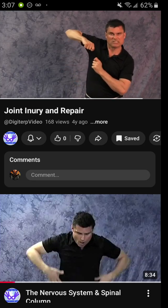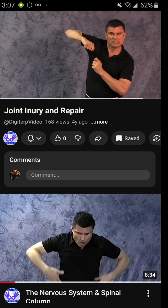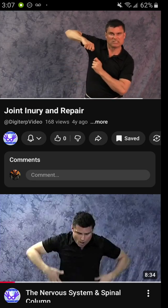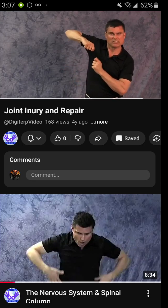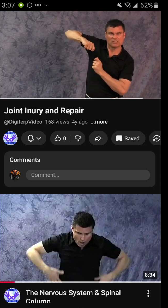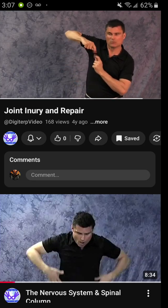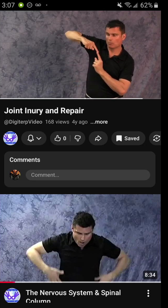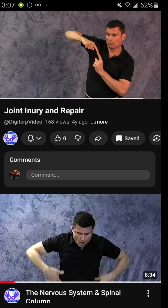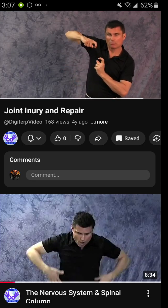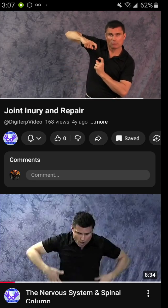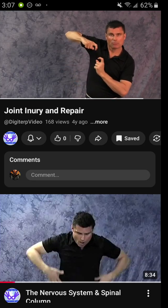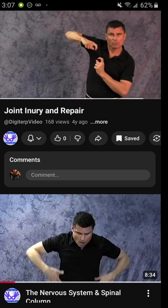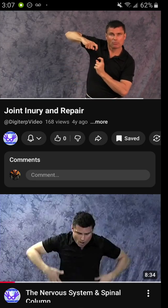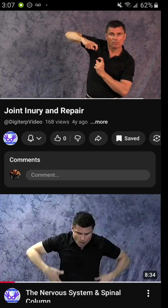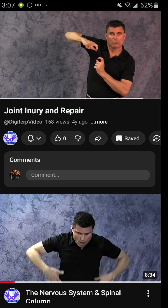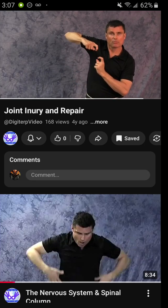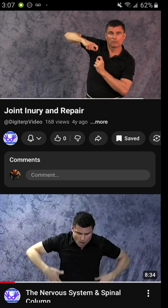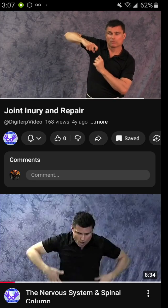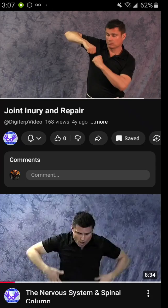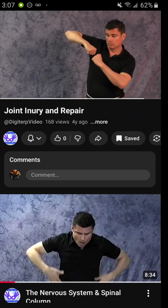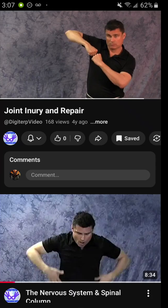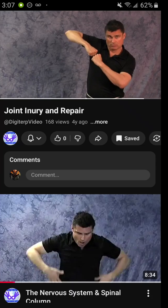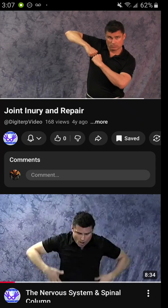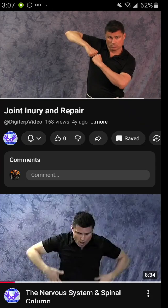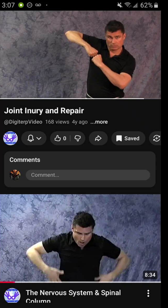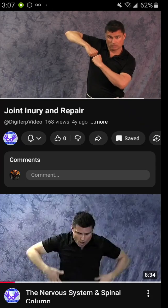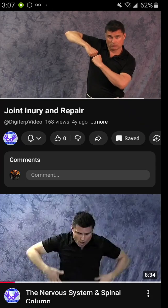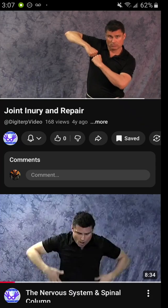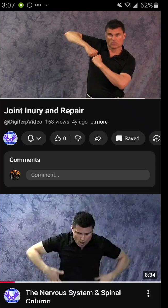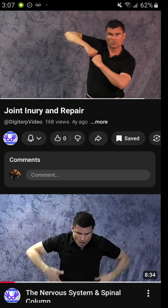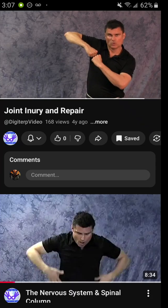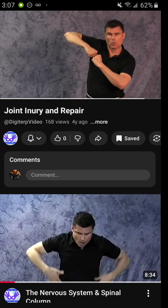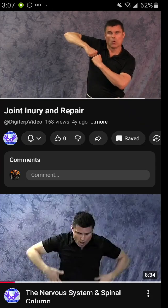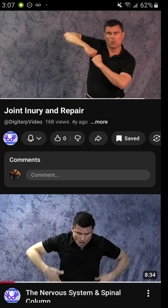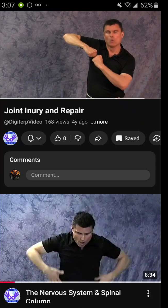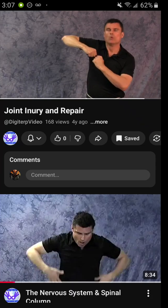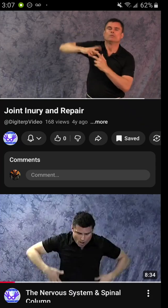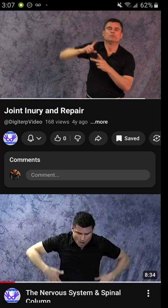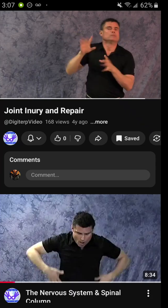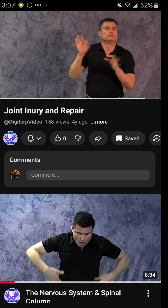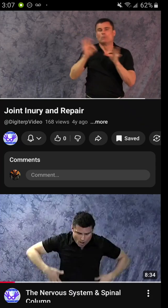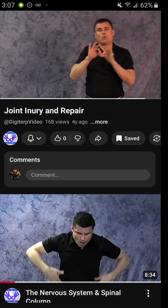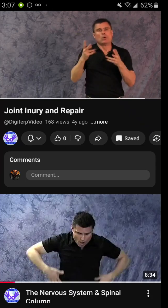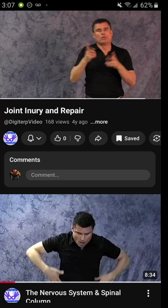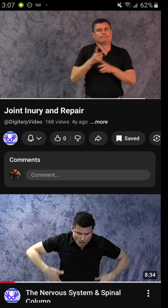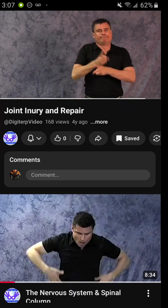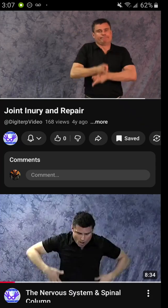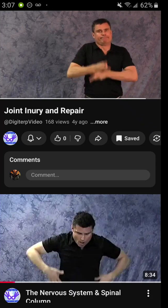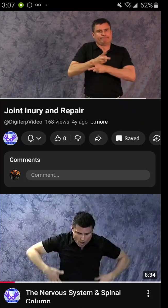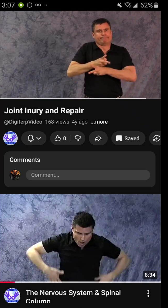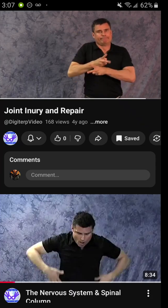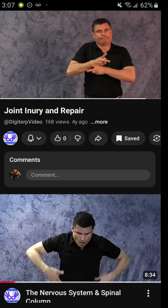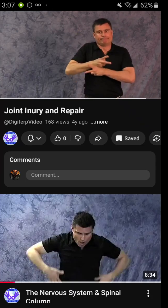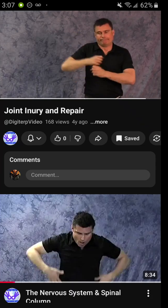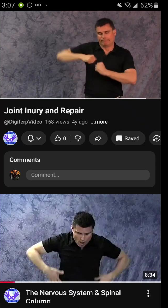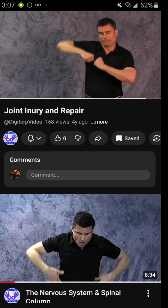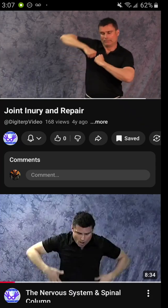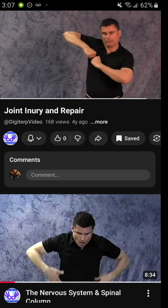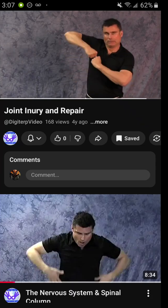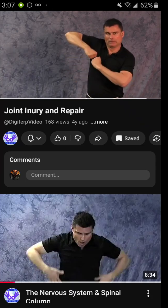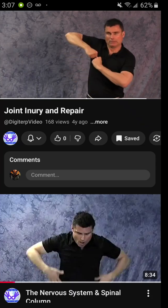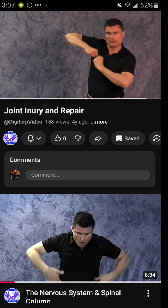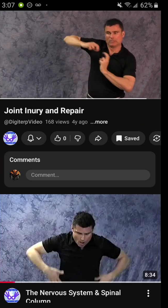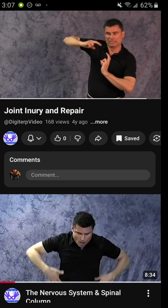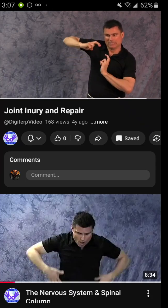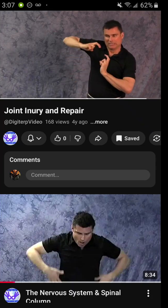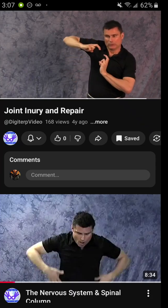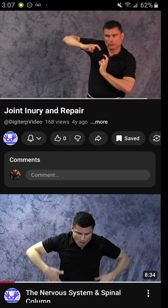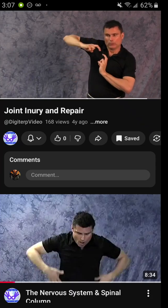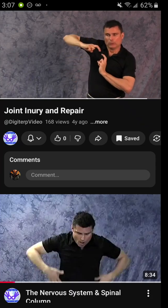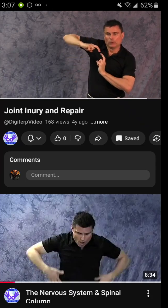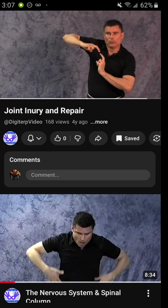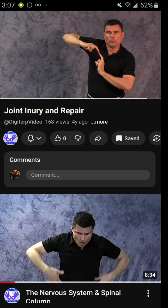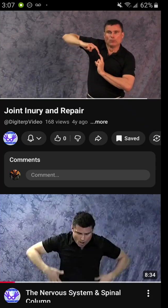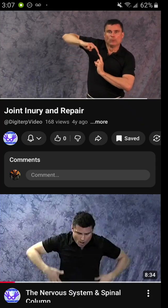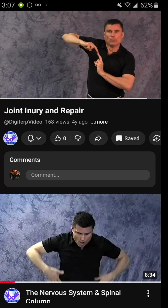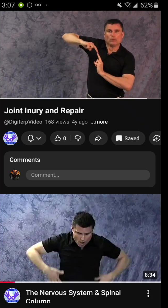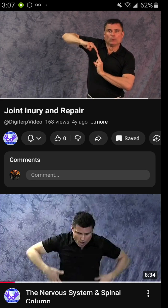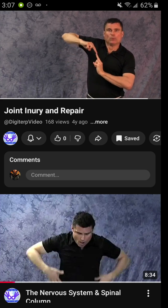quality because it has the muscle, the ligaments, and